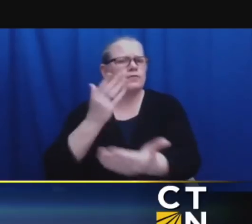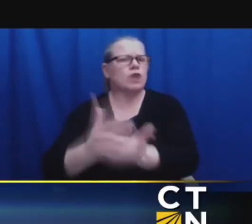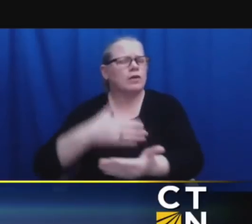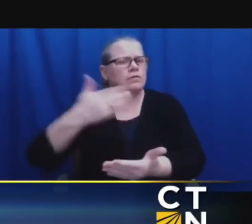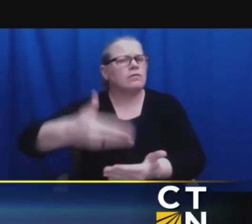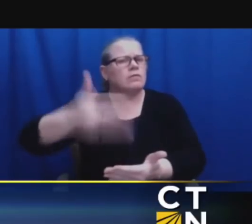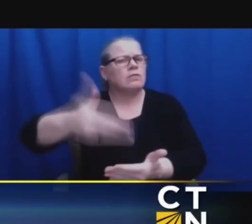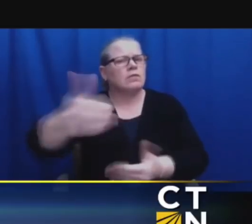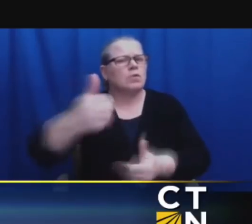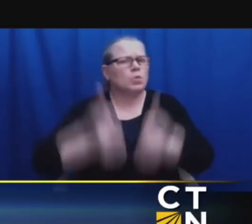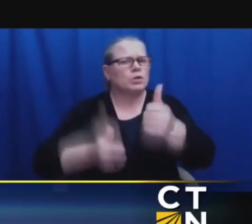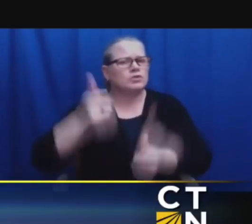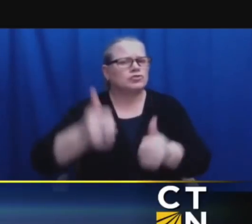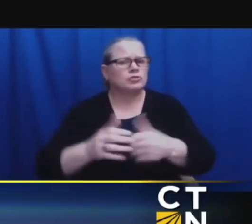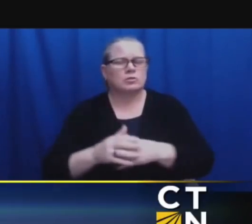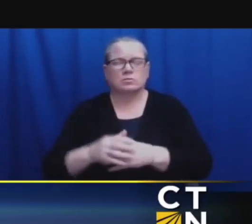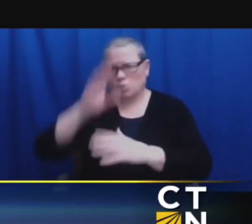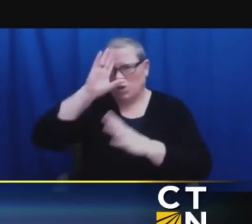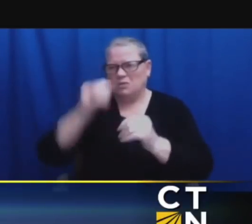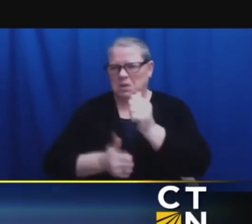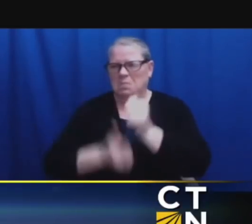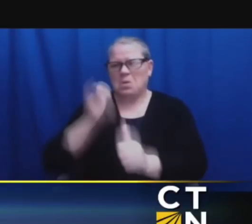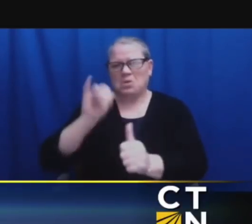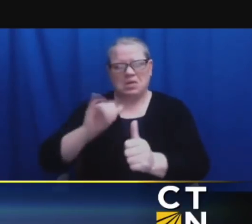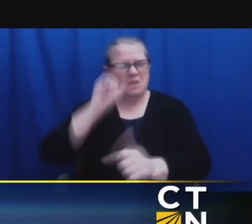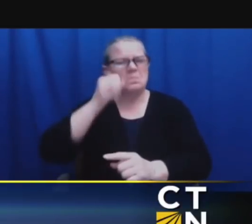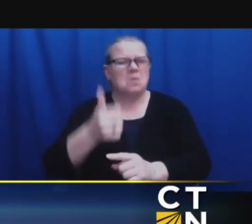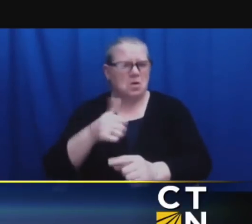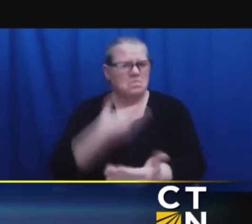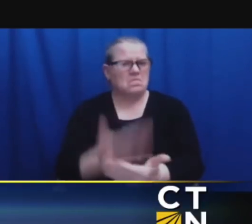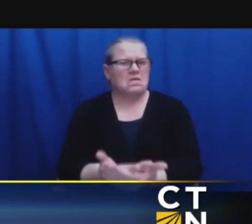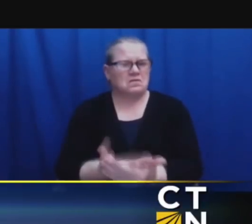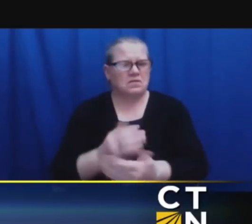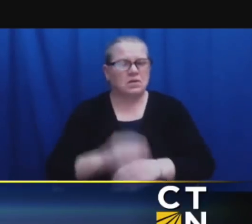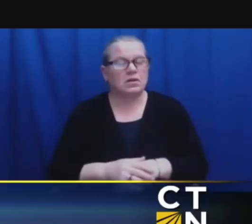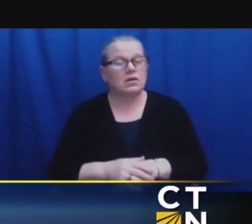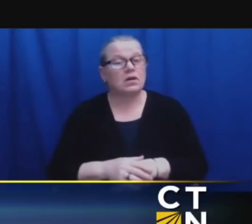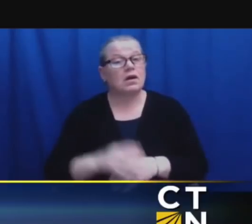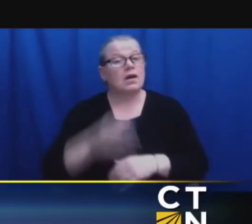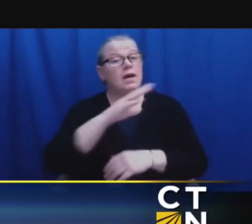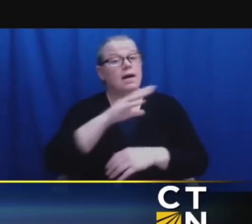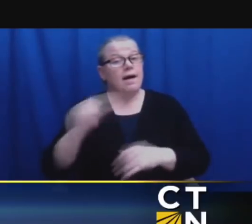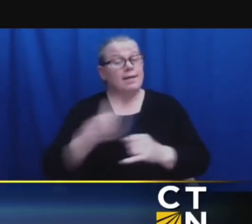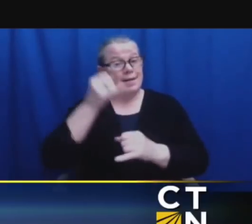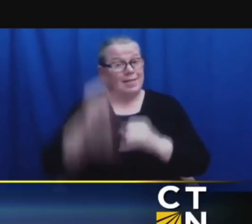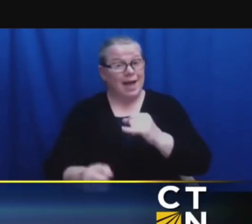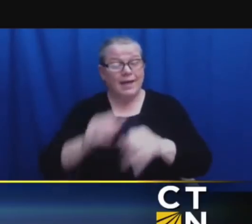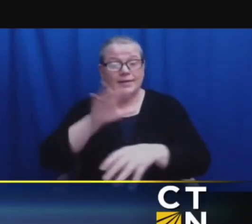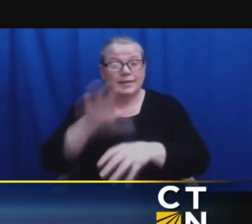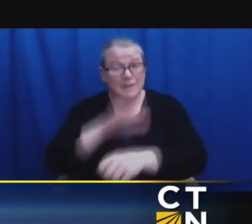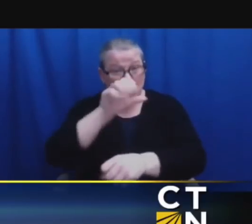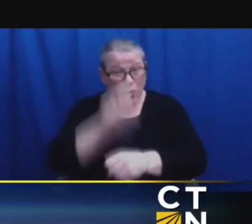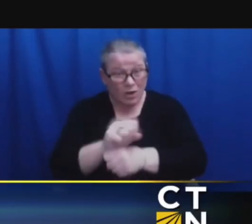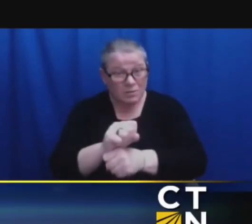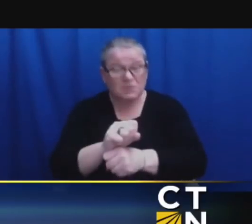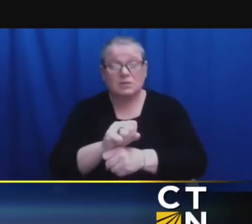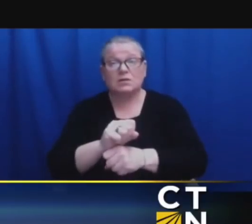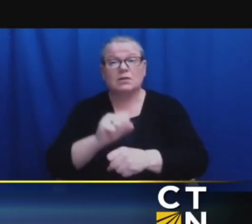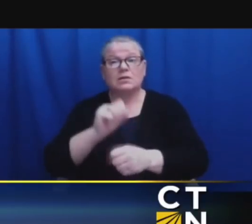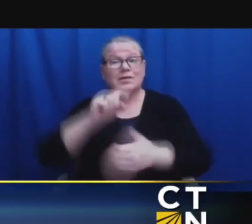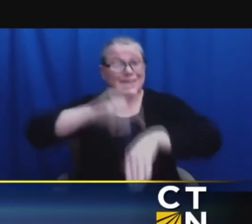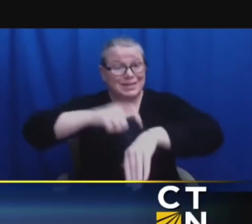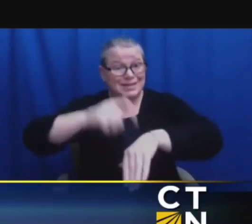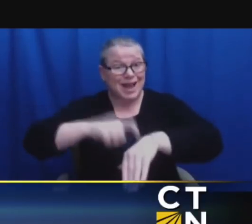now. And then lastly, the extension of hours to catch up on appointments, will that be a requirement or